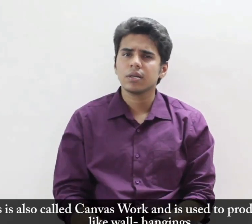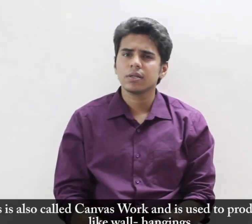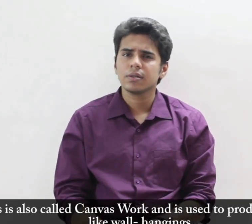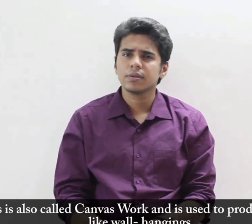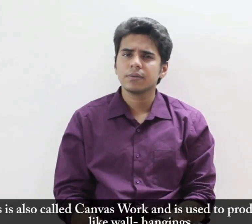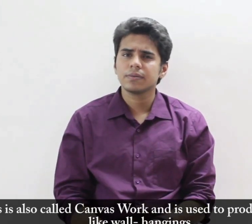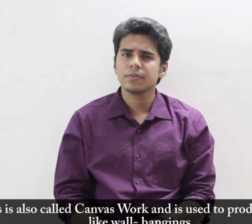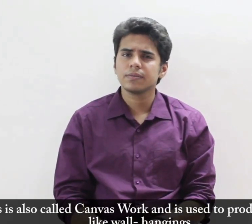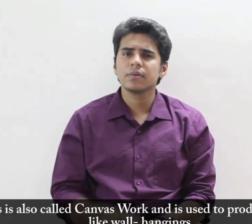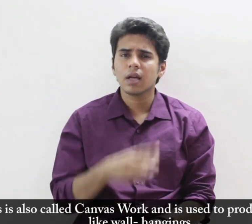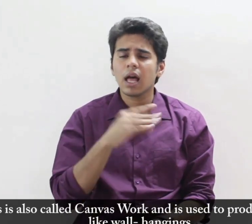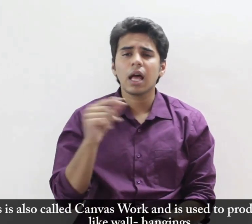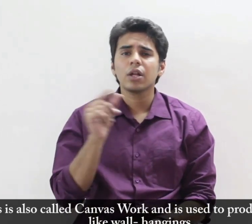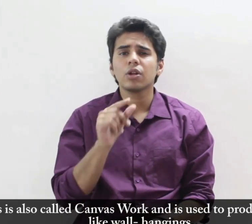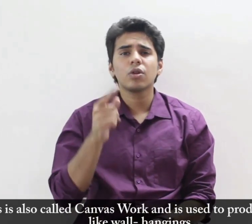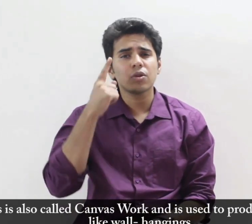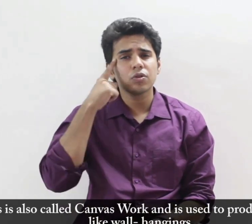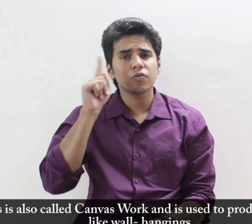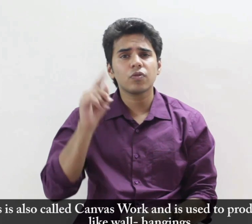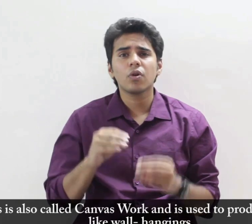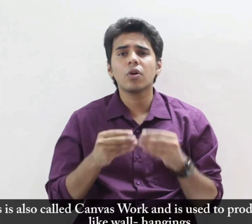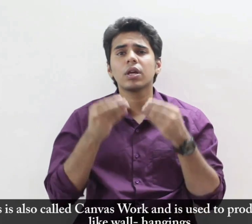produce items like wall hangings.